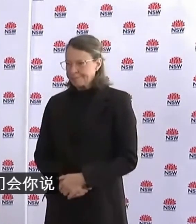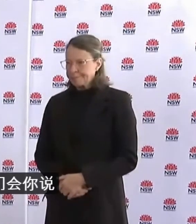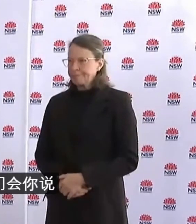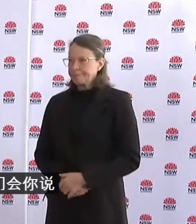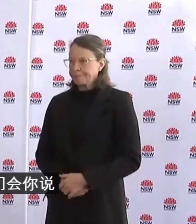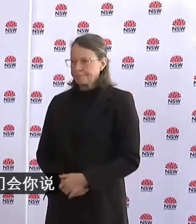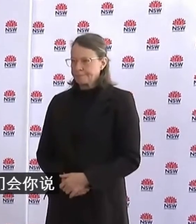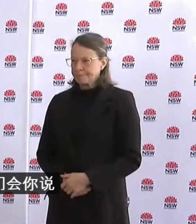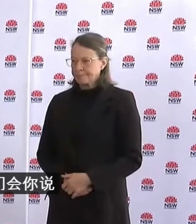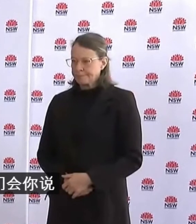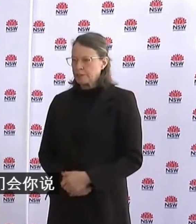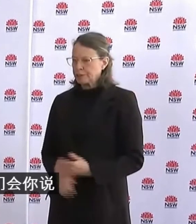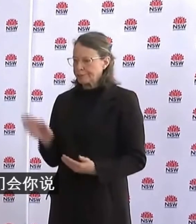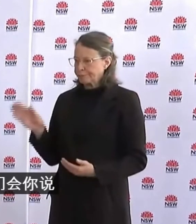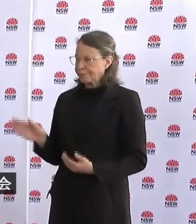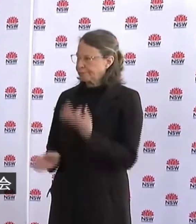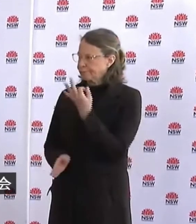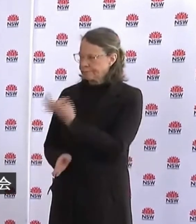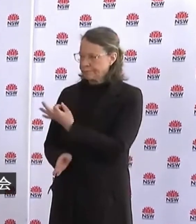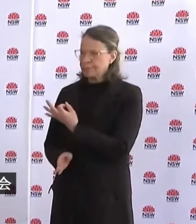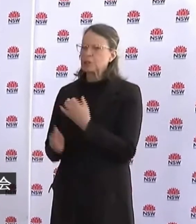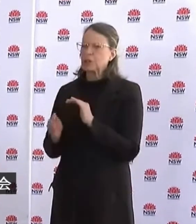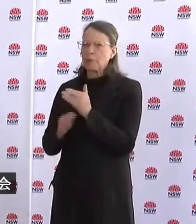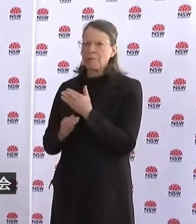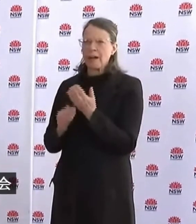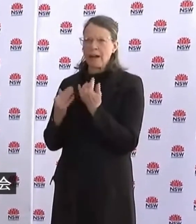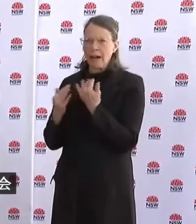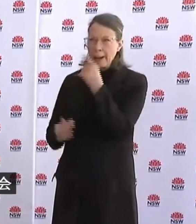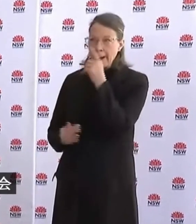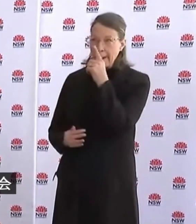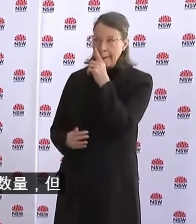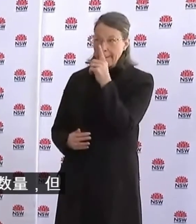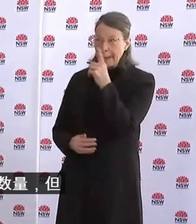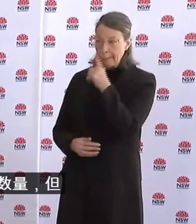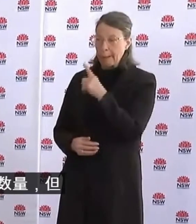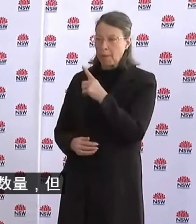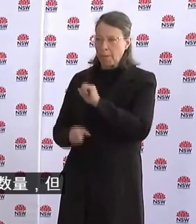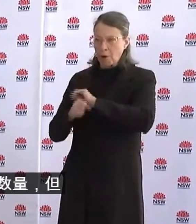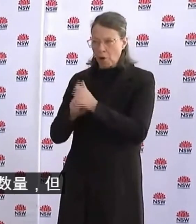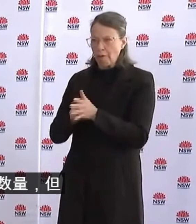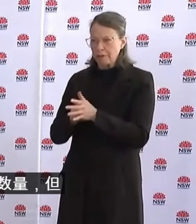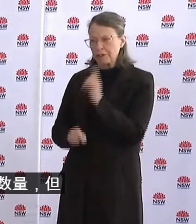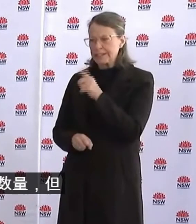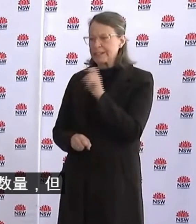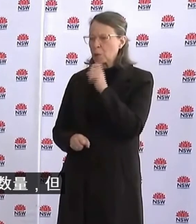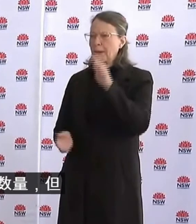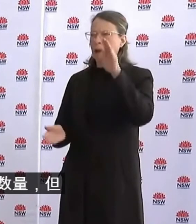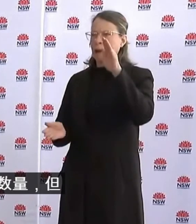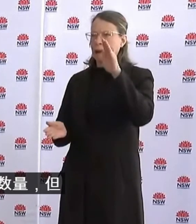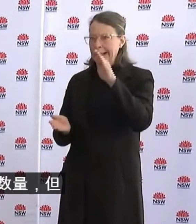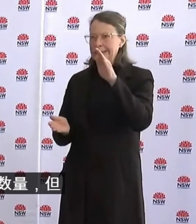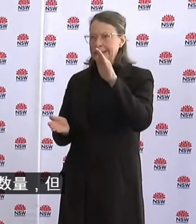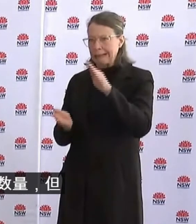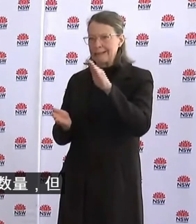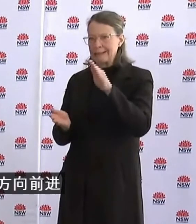case numbers, Premier. You said that they would. You said that they would. That you said that they would go down, the number of cases under the more